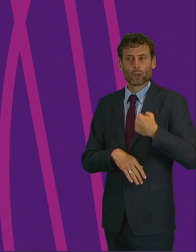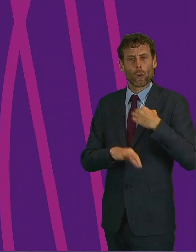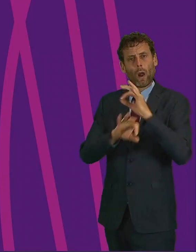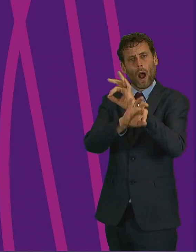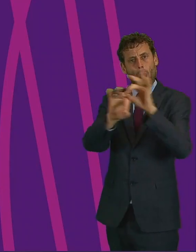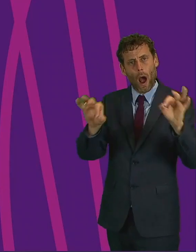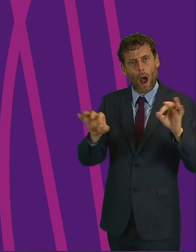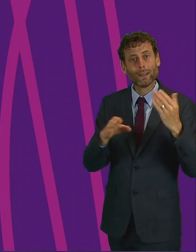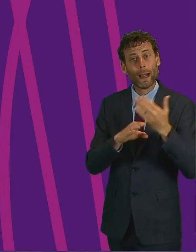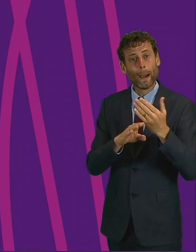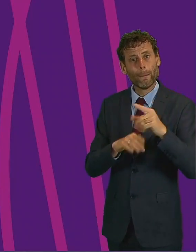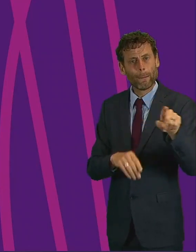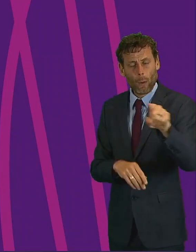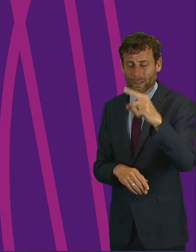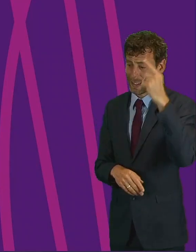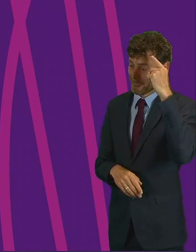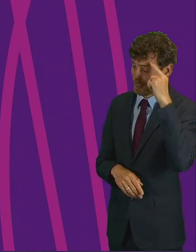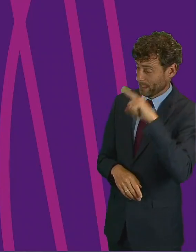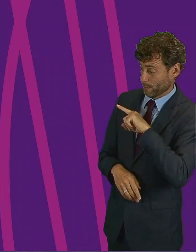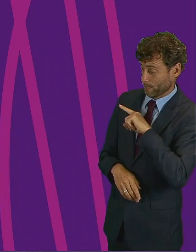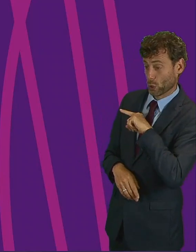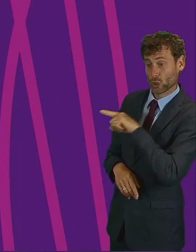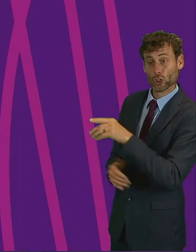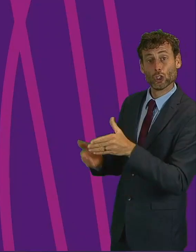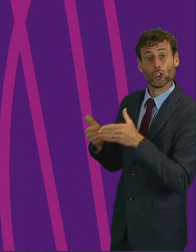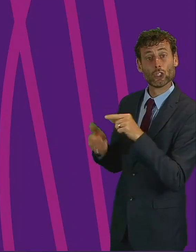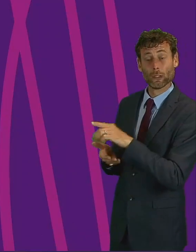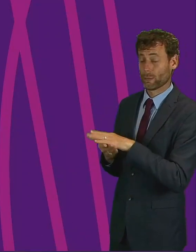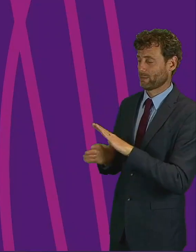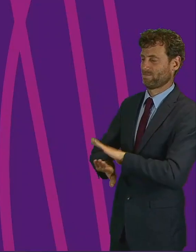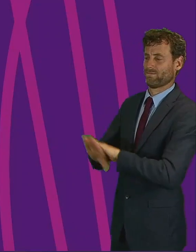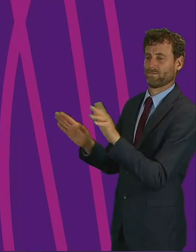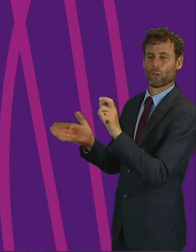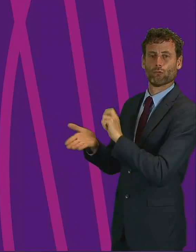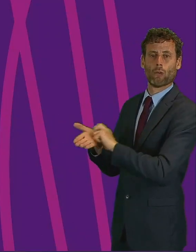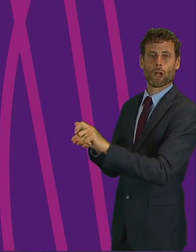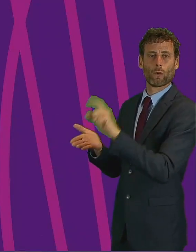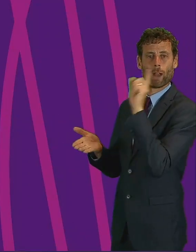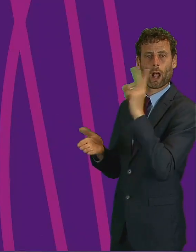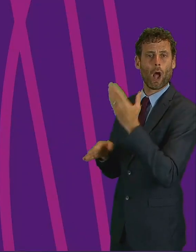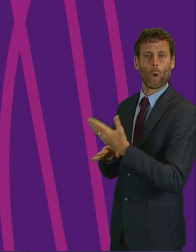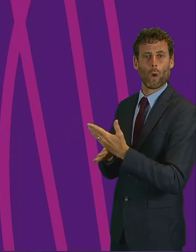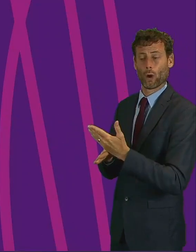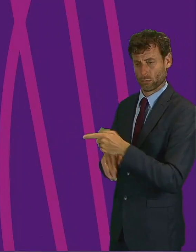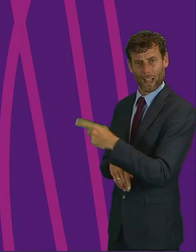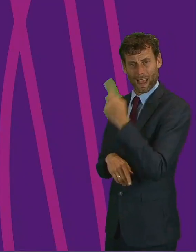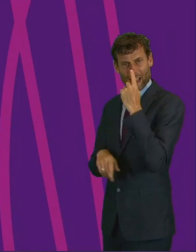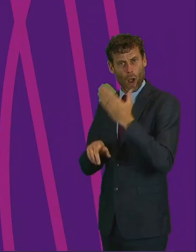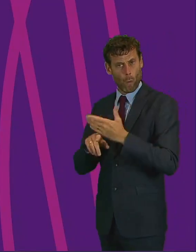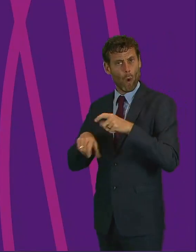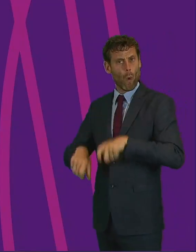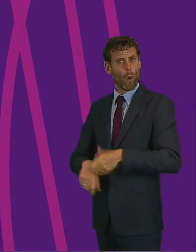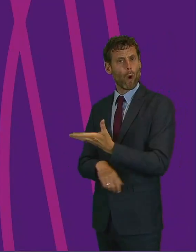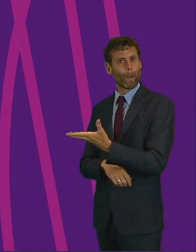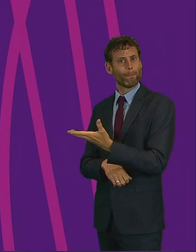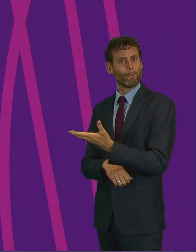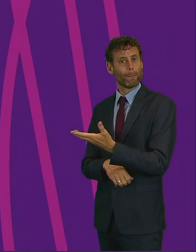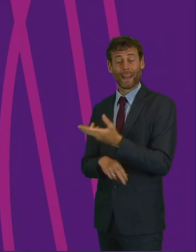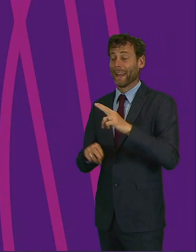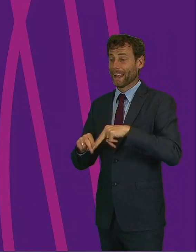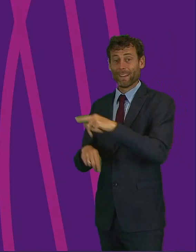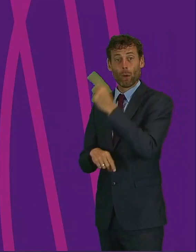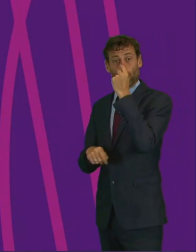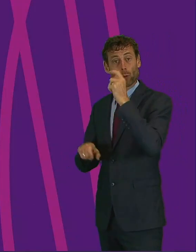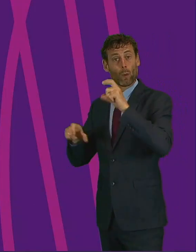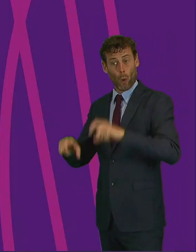many of them will be doing that because somebody is shielded doesn't mean necessarily that they can't work. If they can work from home, they should be encouraged and supported to